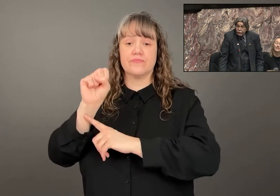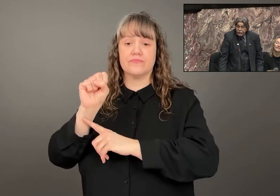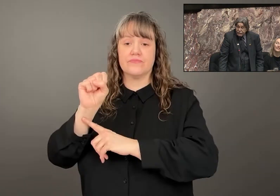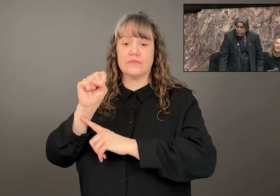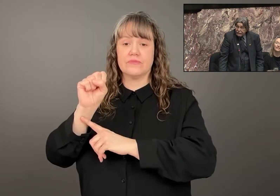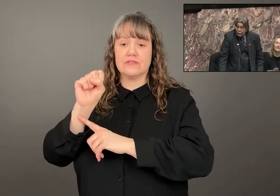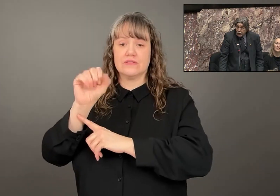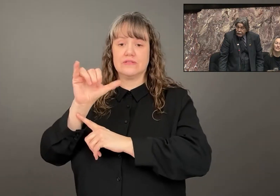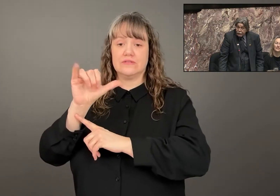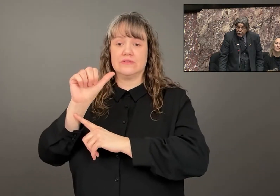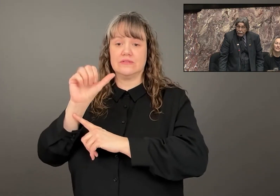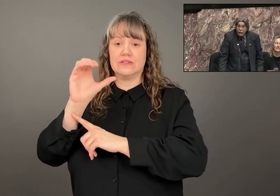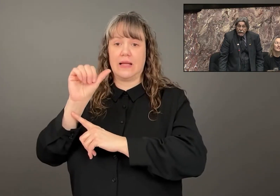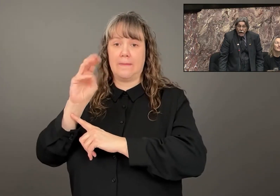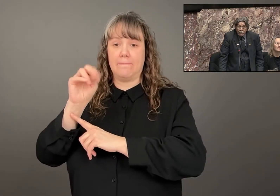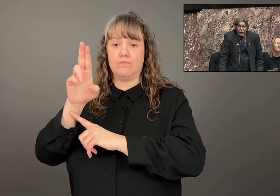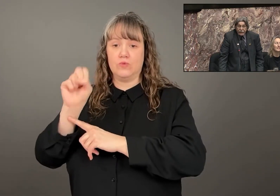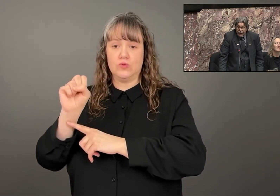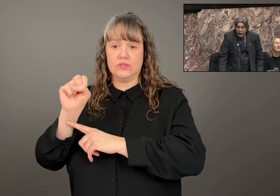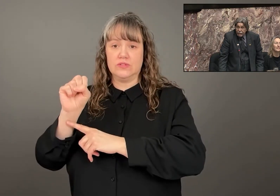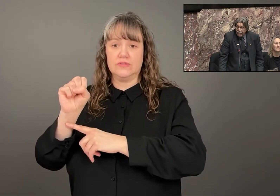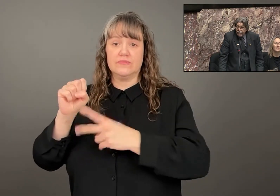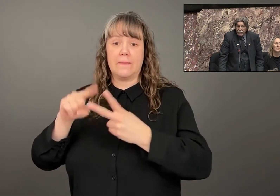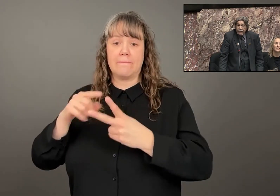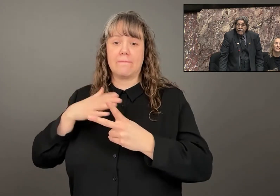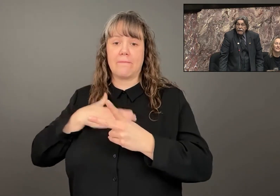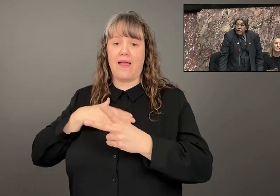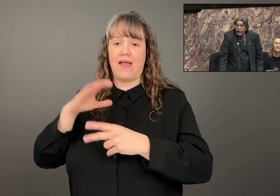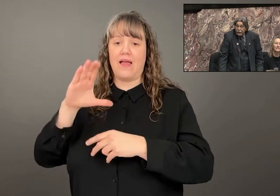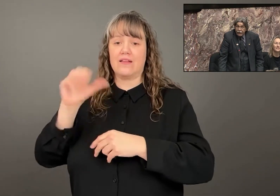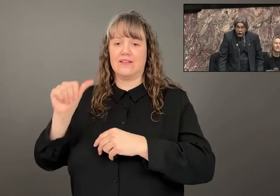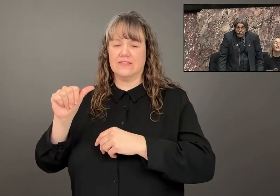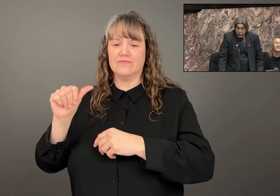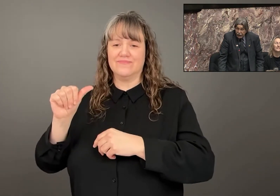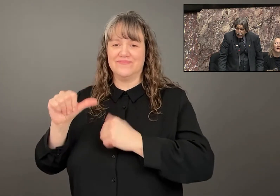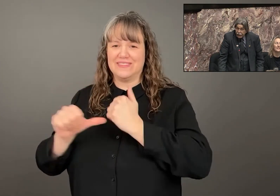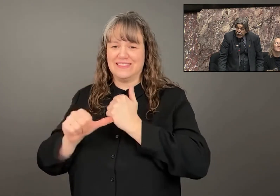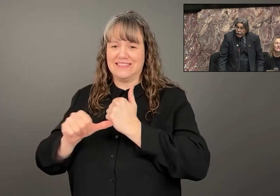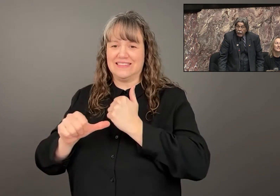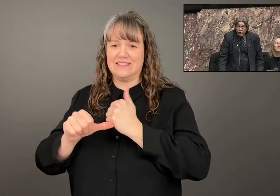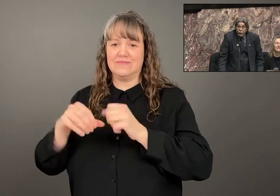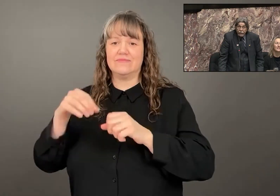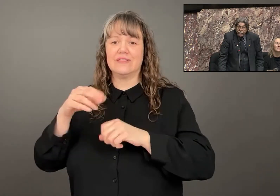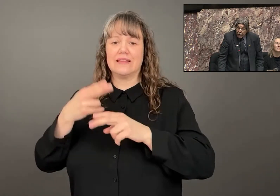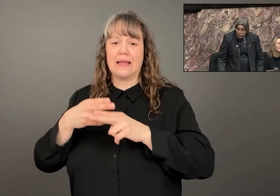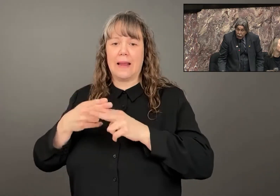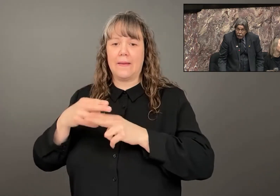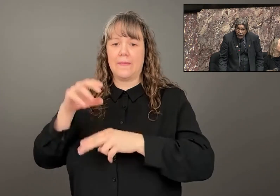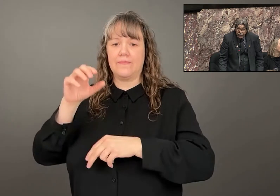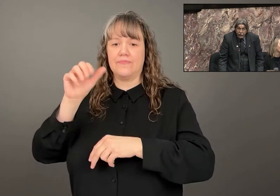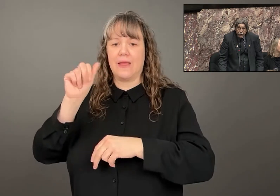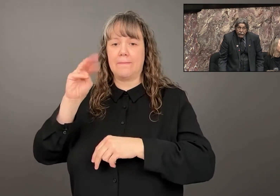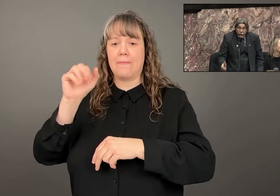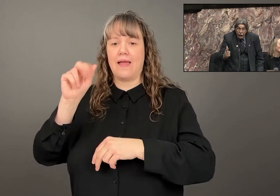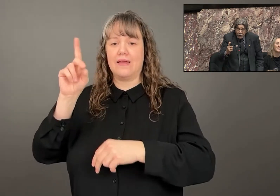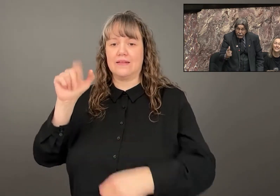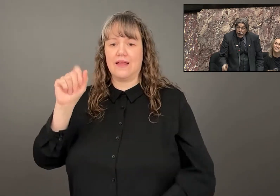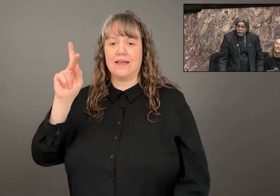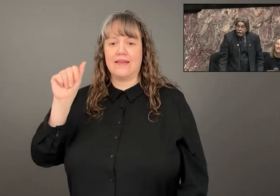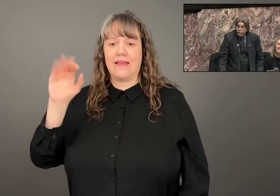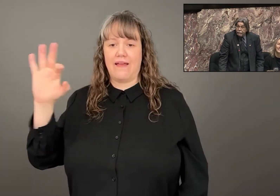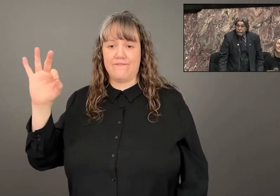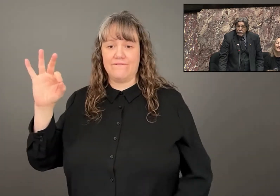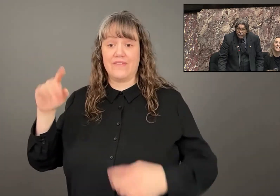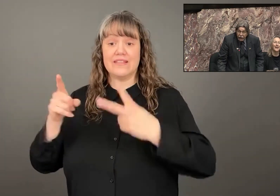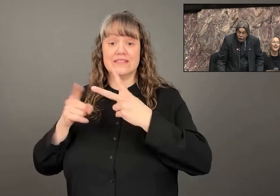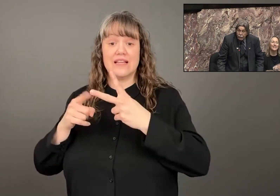assistant for Salmon Arm Shuswap, Amanda Caff. And the second guest is my friend and former candidate, Hamid